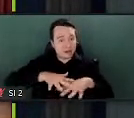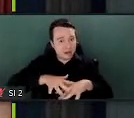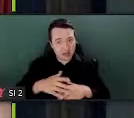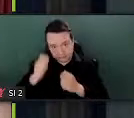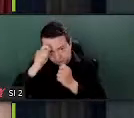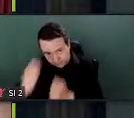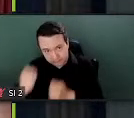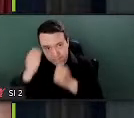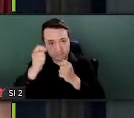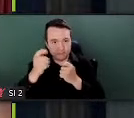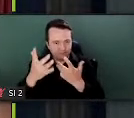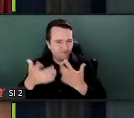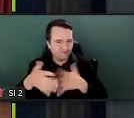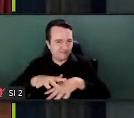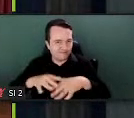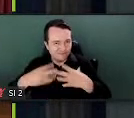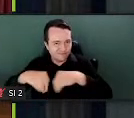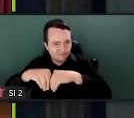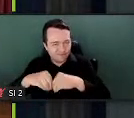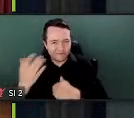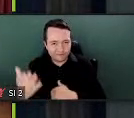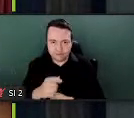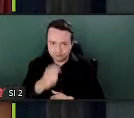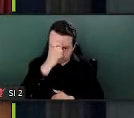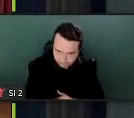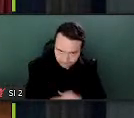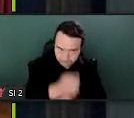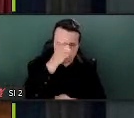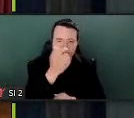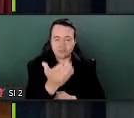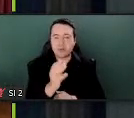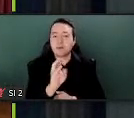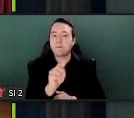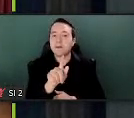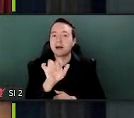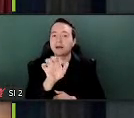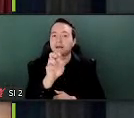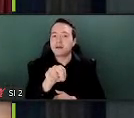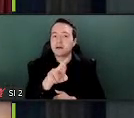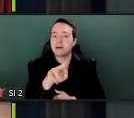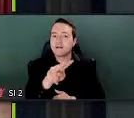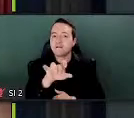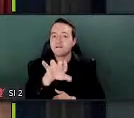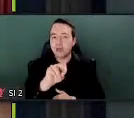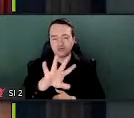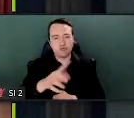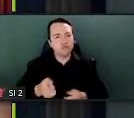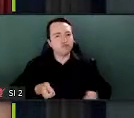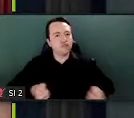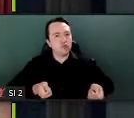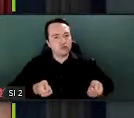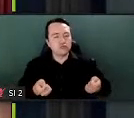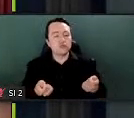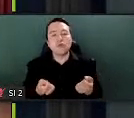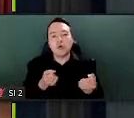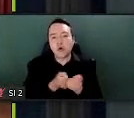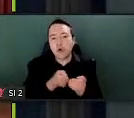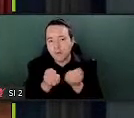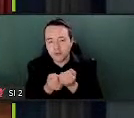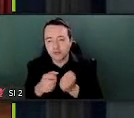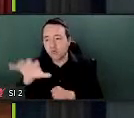organizations of persons with disabilities and their families honorable mr martin rivero coordinator of south south